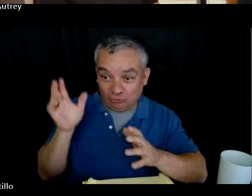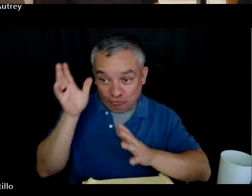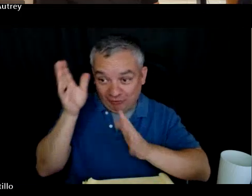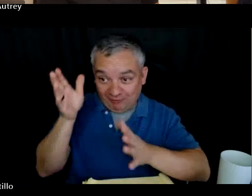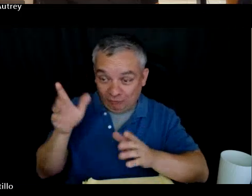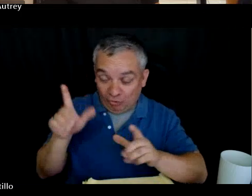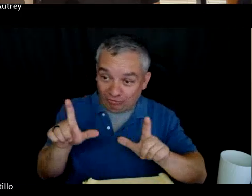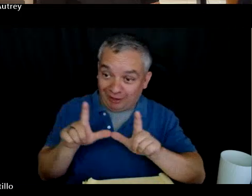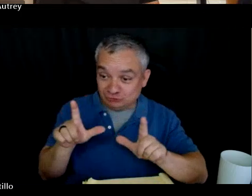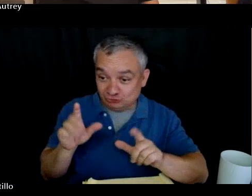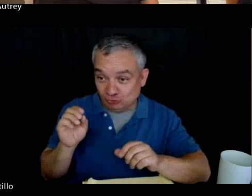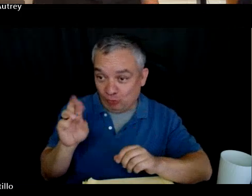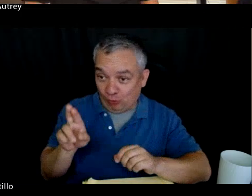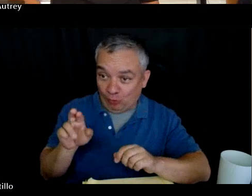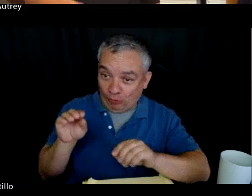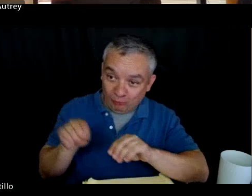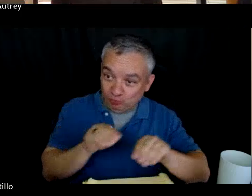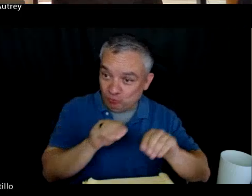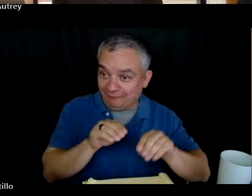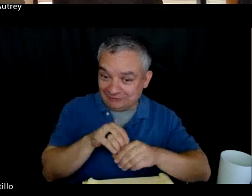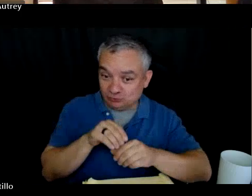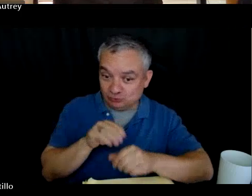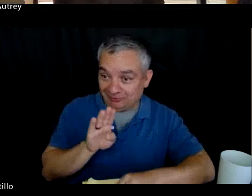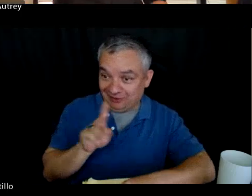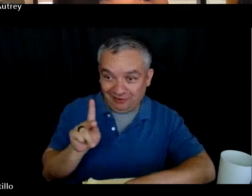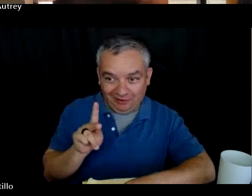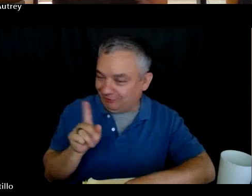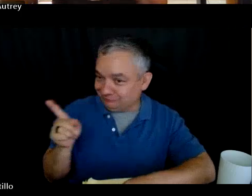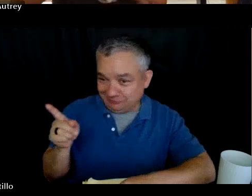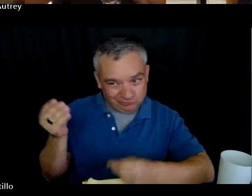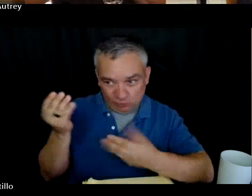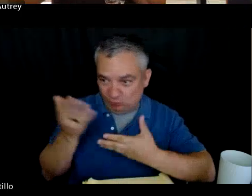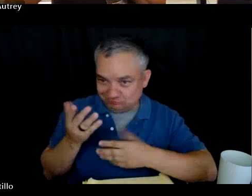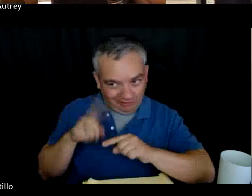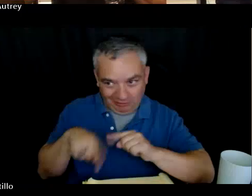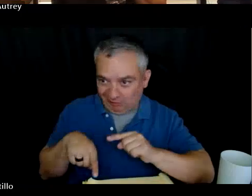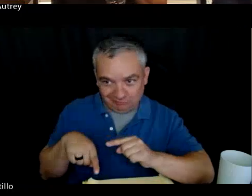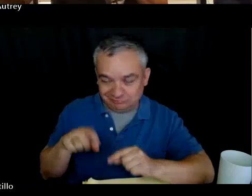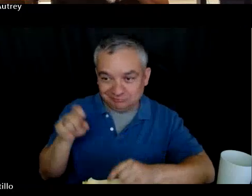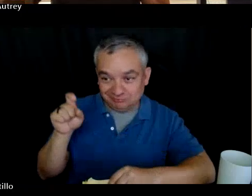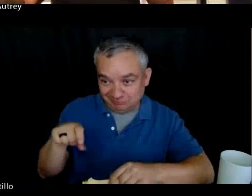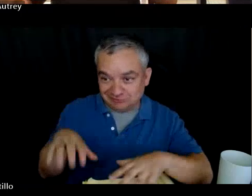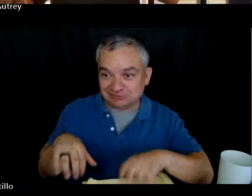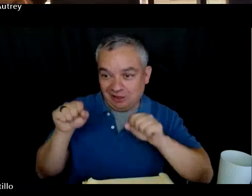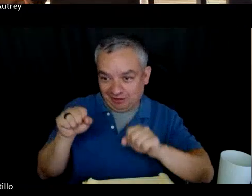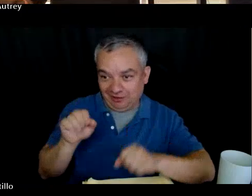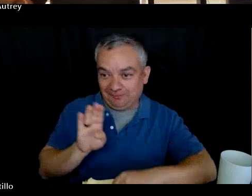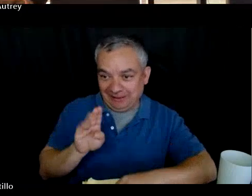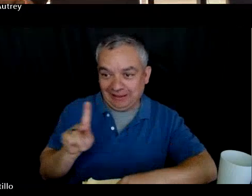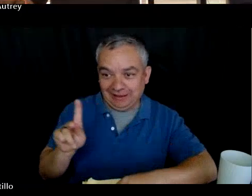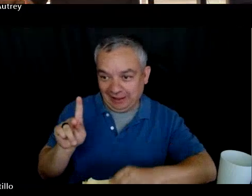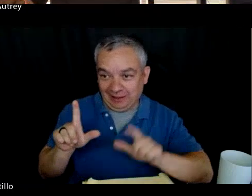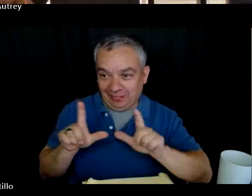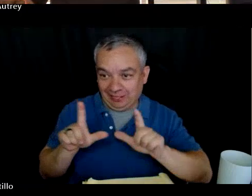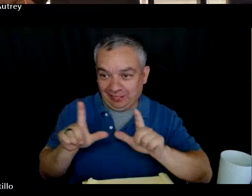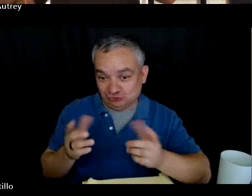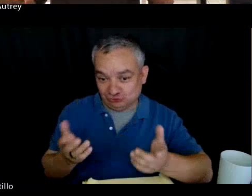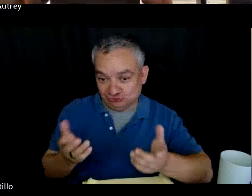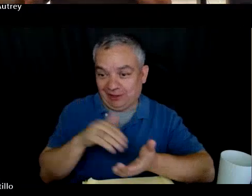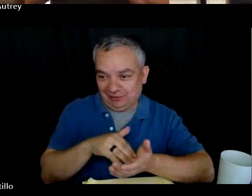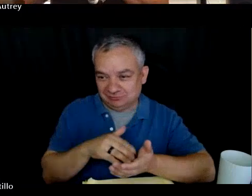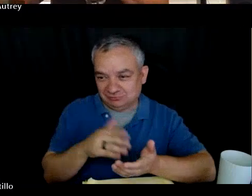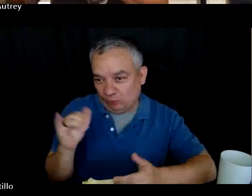lots of years, that could be something they could be grandfathered into that license and then move into that birth to K. Or is that